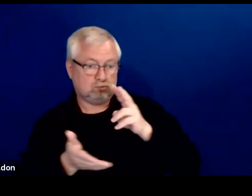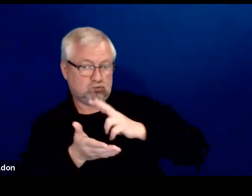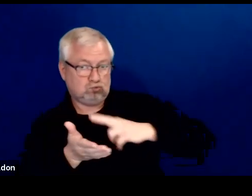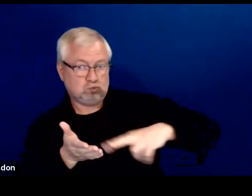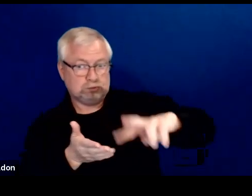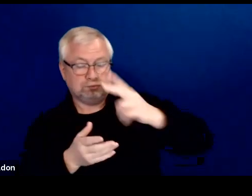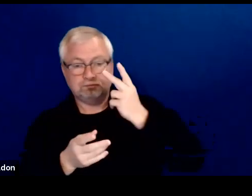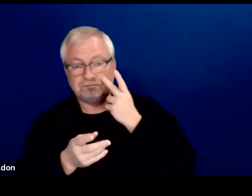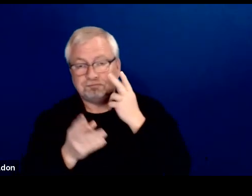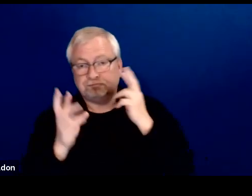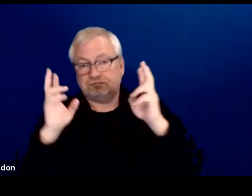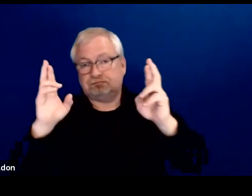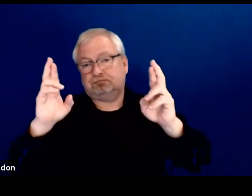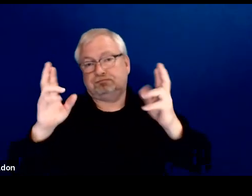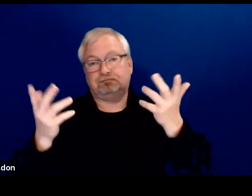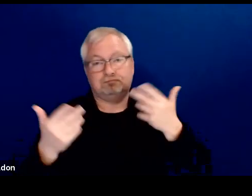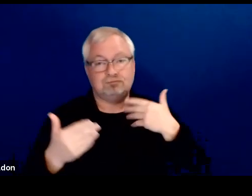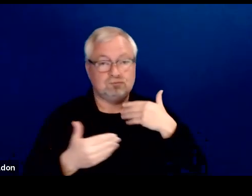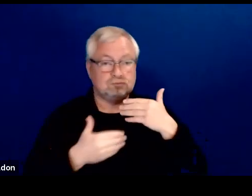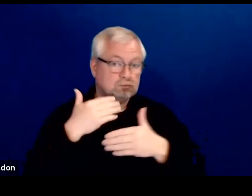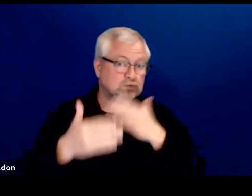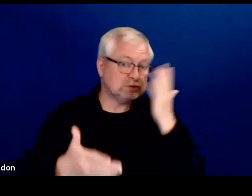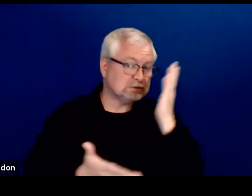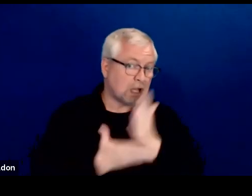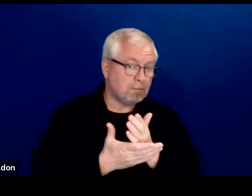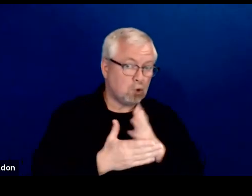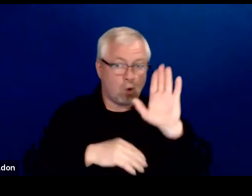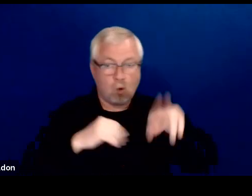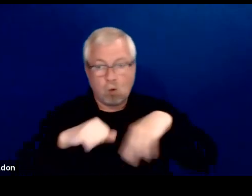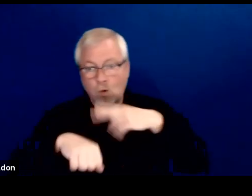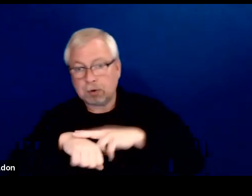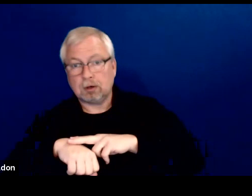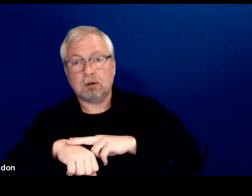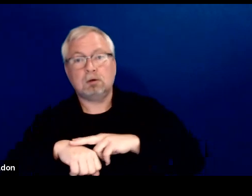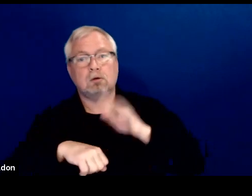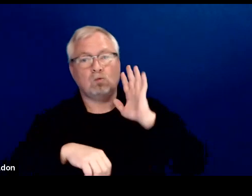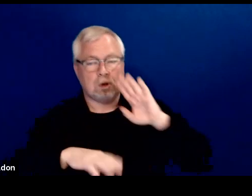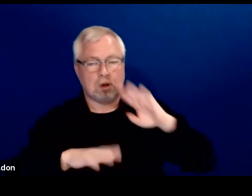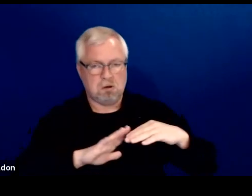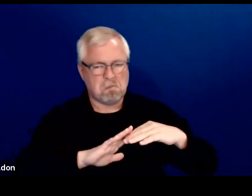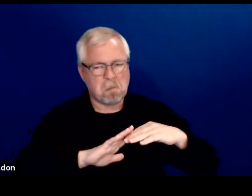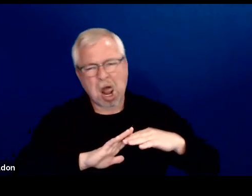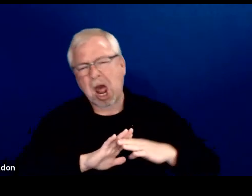back to normal, the peak would come rushing back at us and it would probably